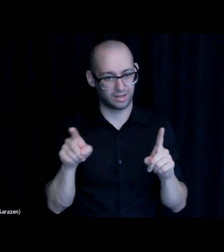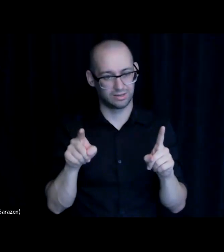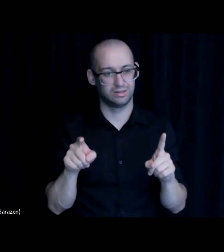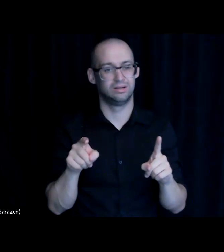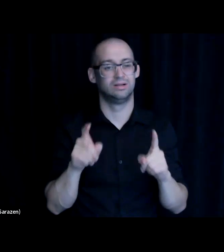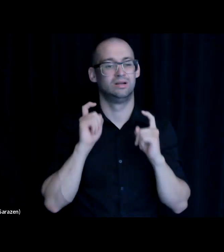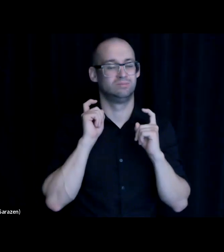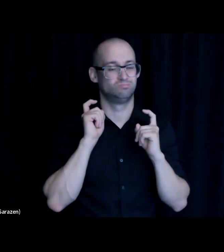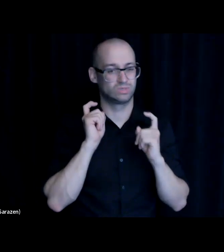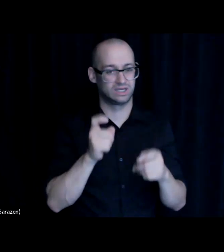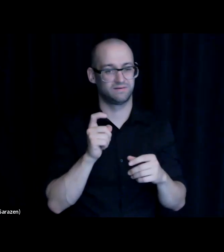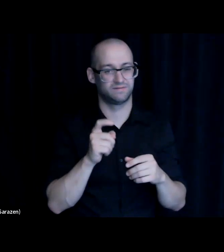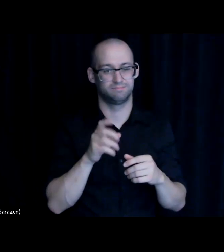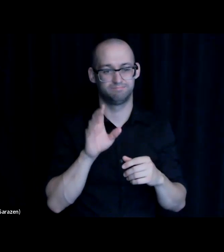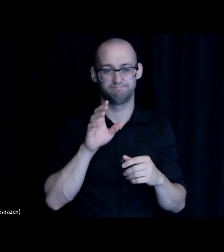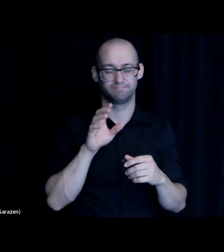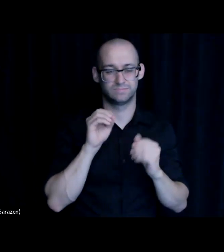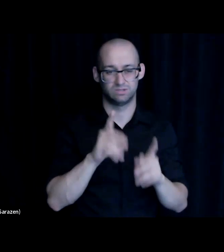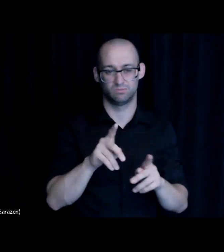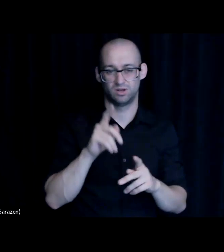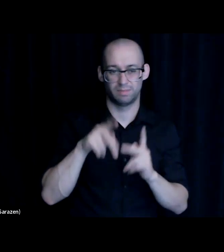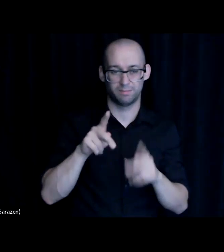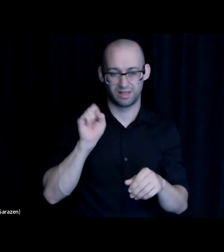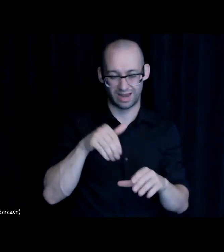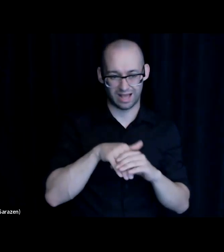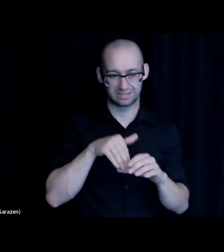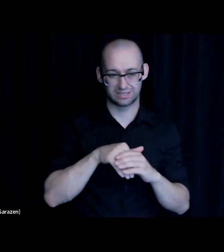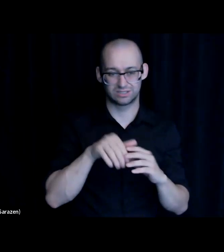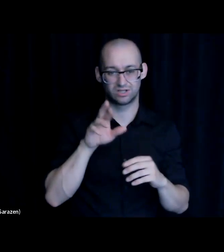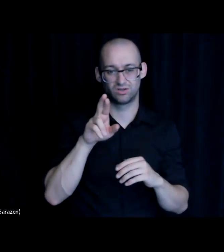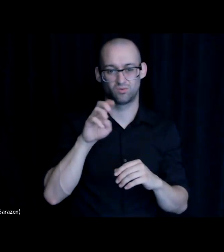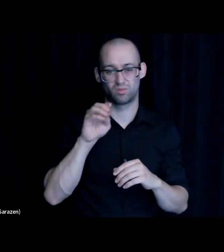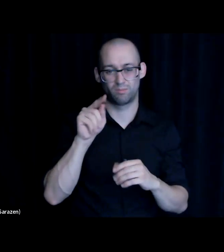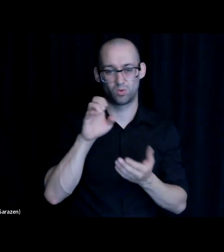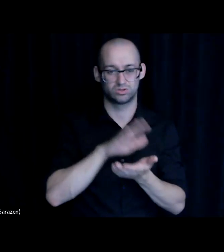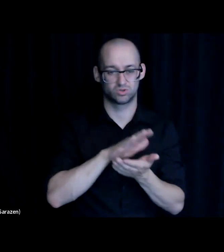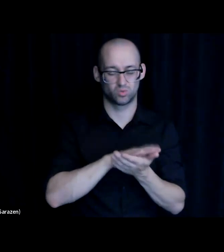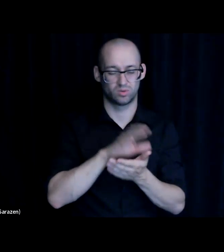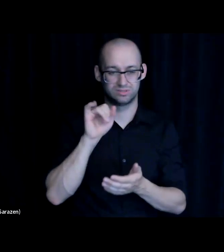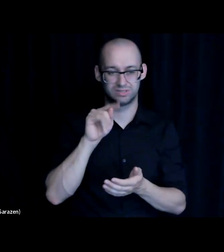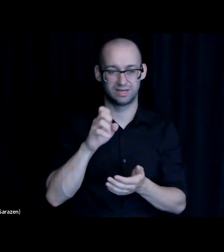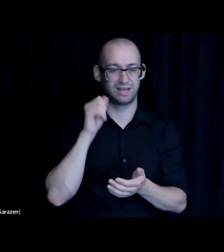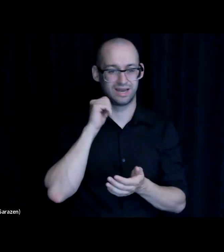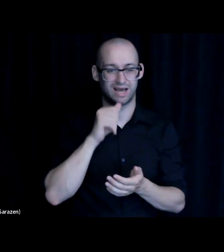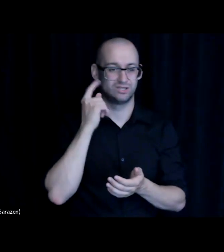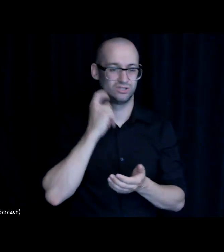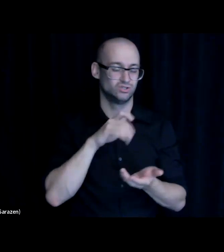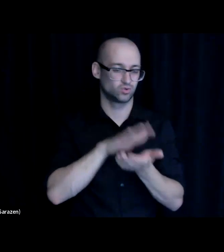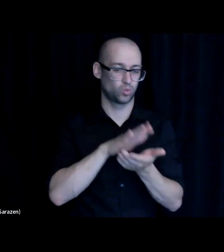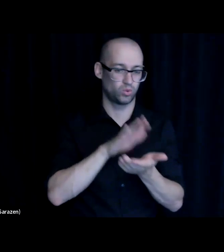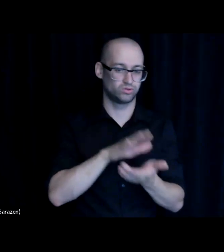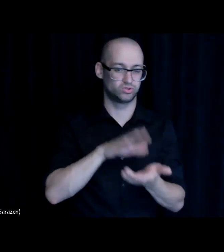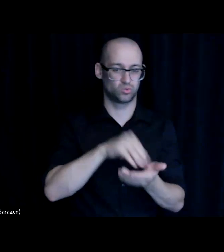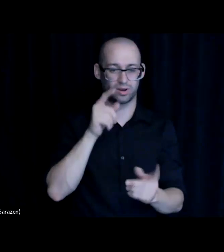that people could access by coming to the school sites, even the remote school sites, so that not just our school students could get on to